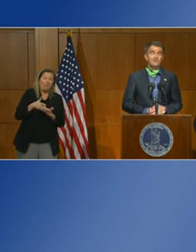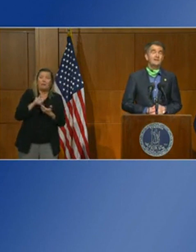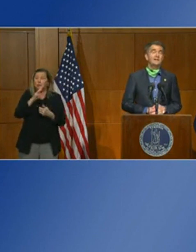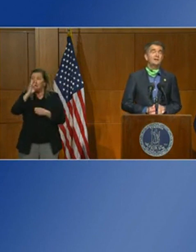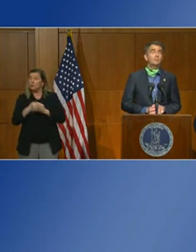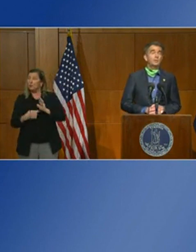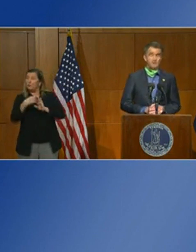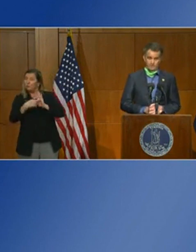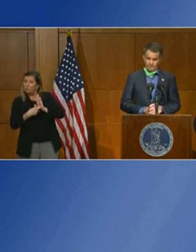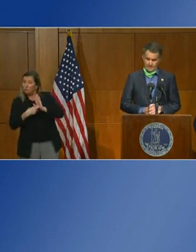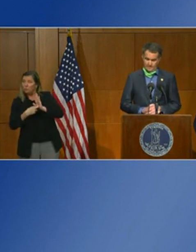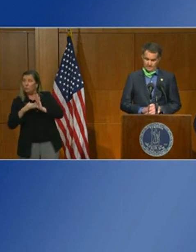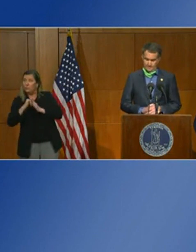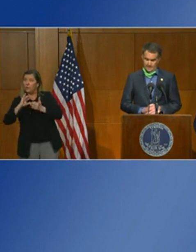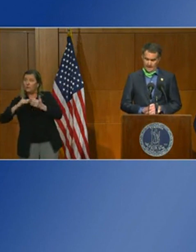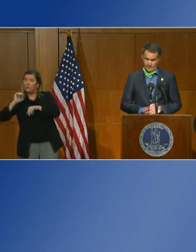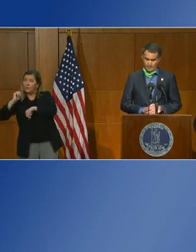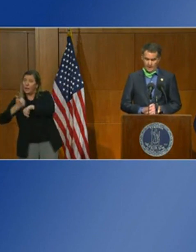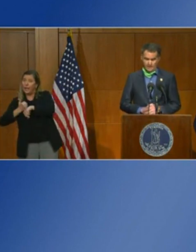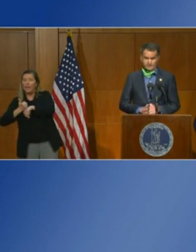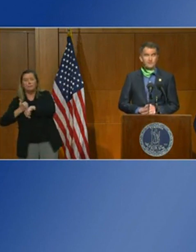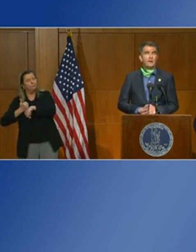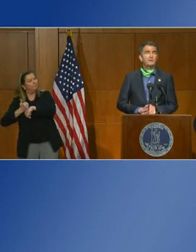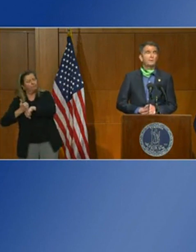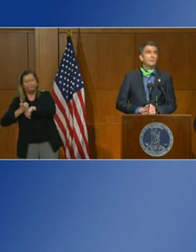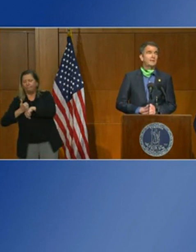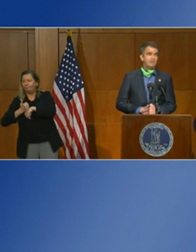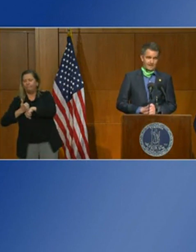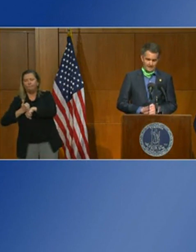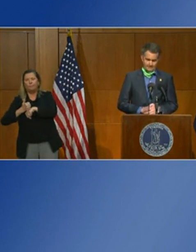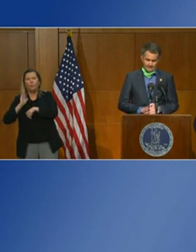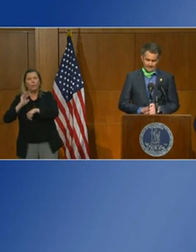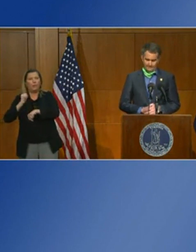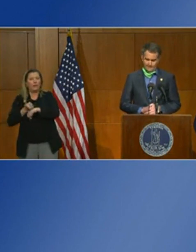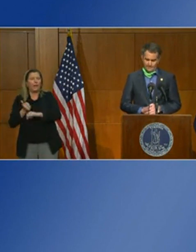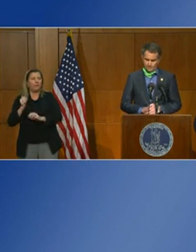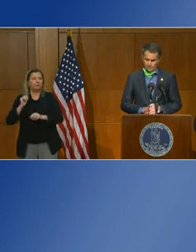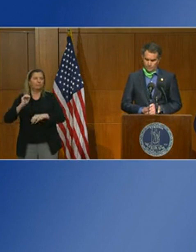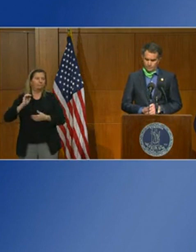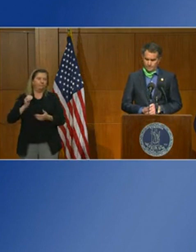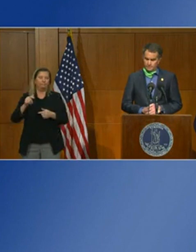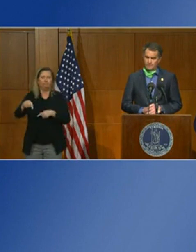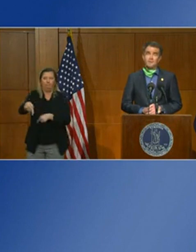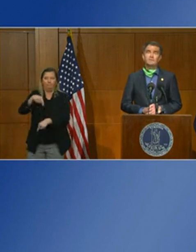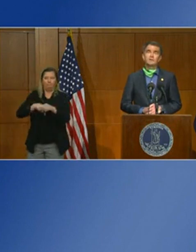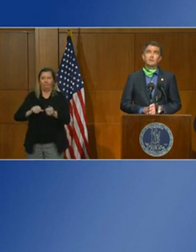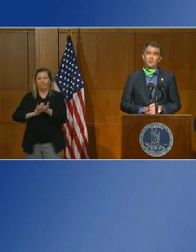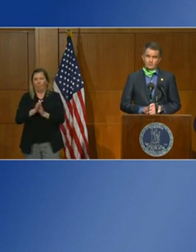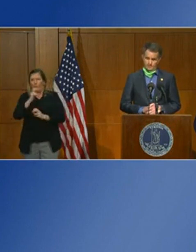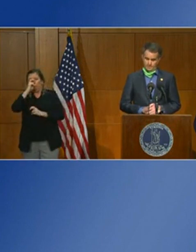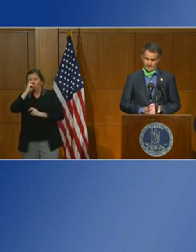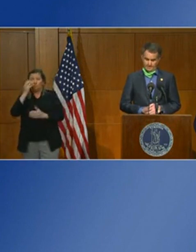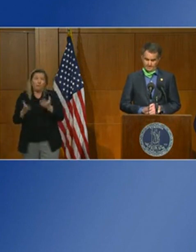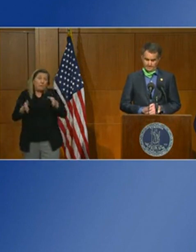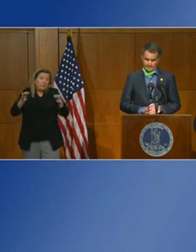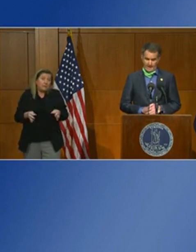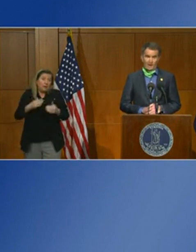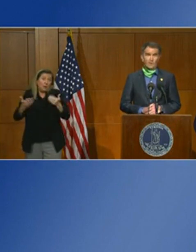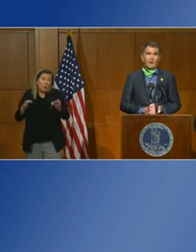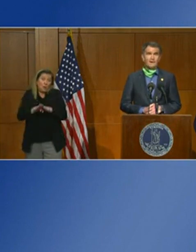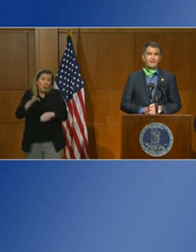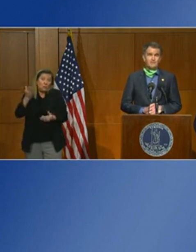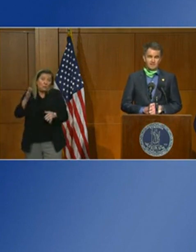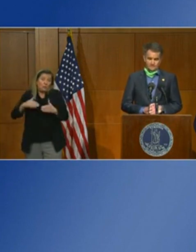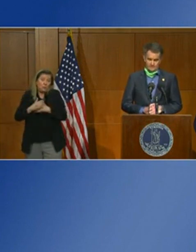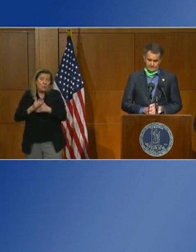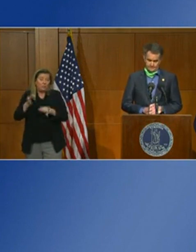the city has put into place, I will not hesitate to reinstate Phase 1 restrictions or even close the beach